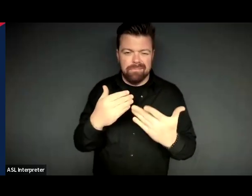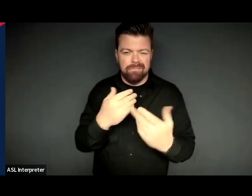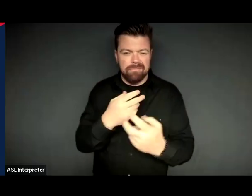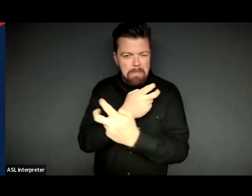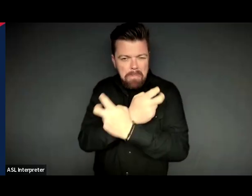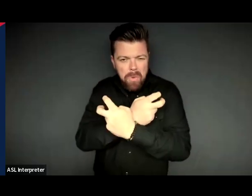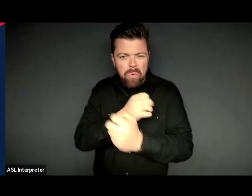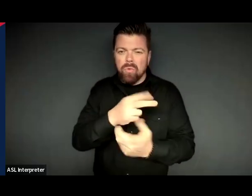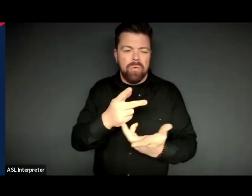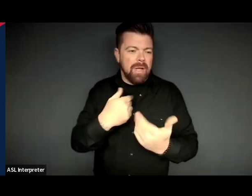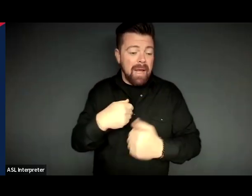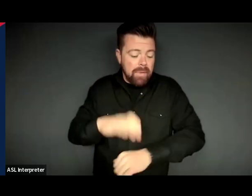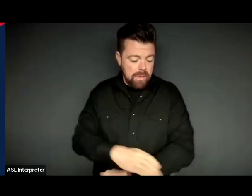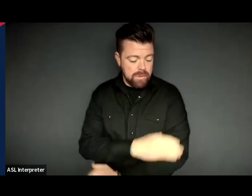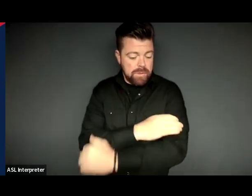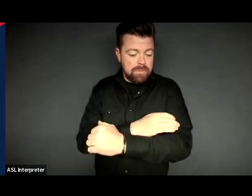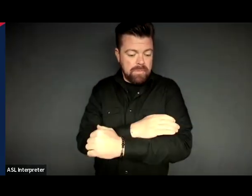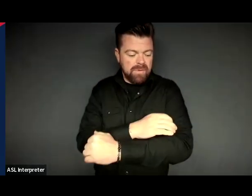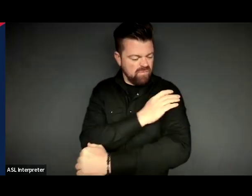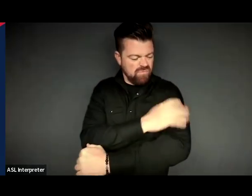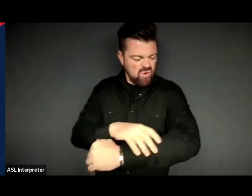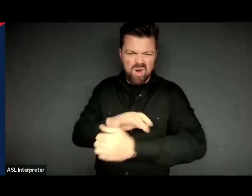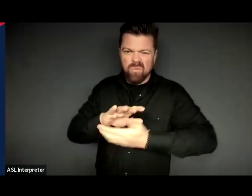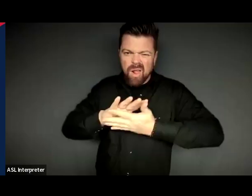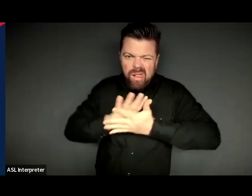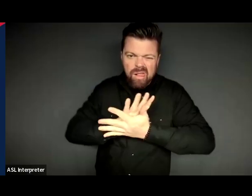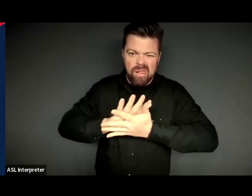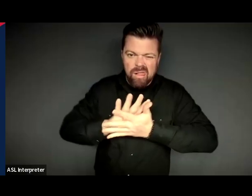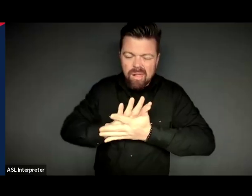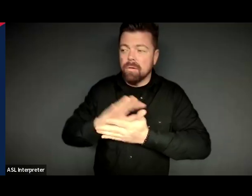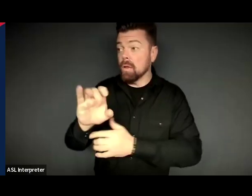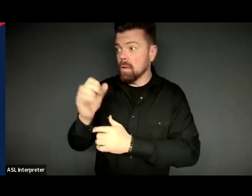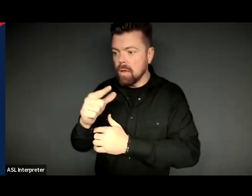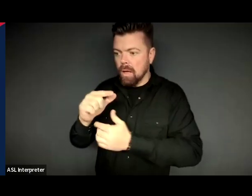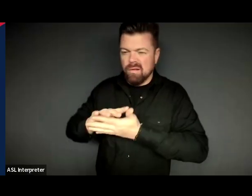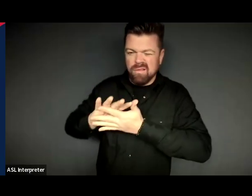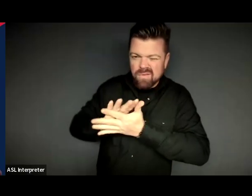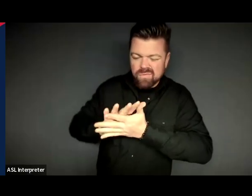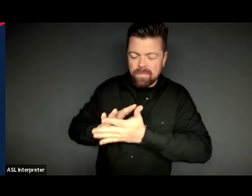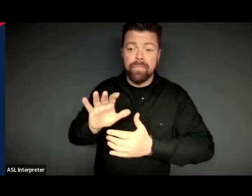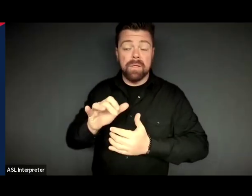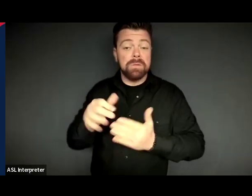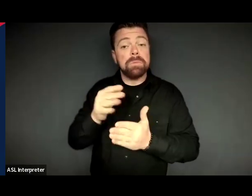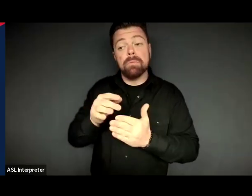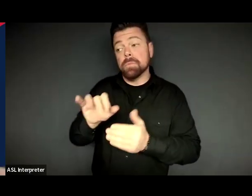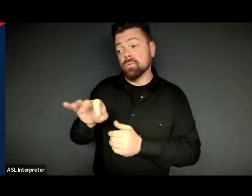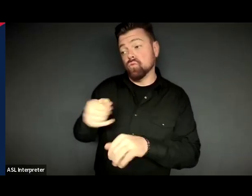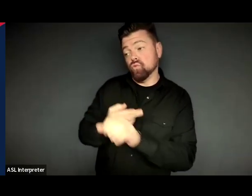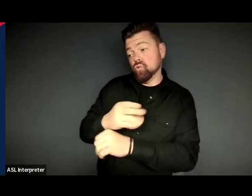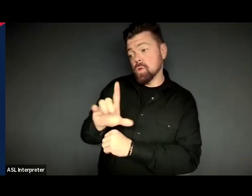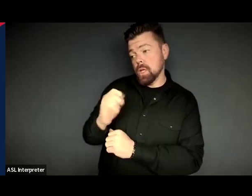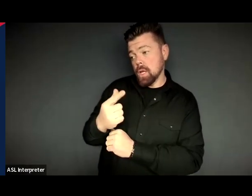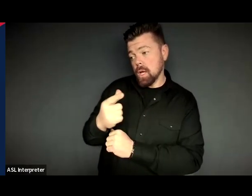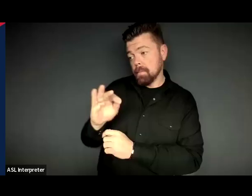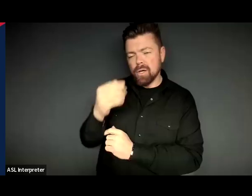it's rubbing against your arm or your leg, sometimes if you wear a leg bag that you put on, and it has